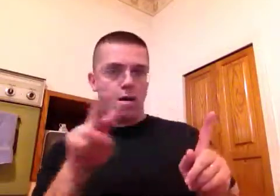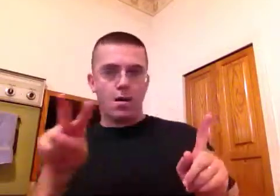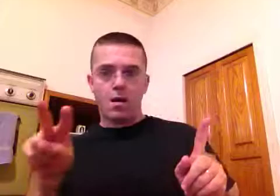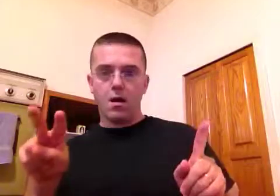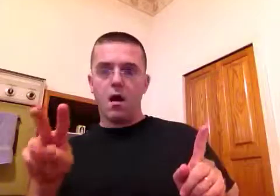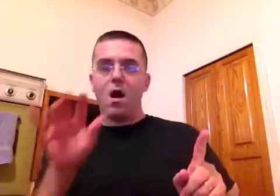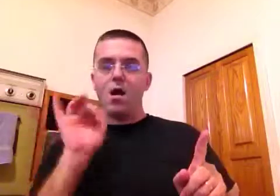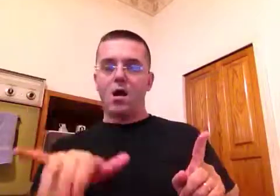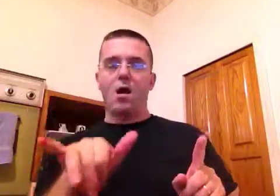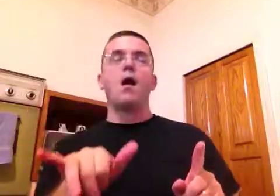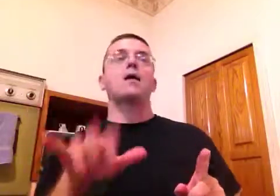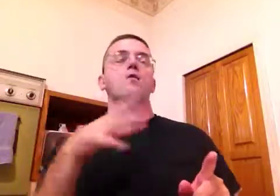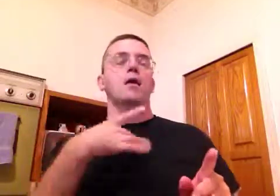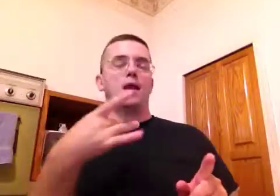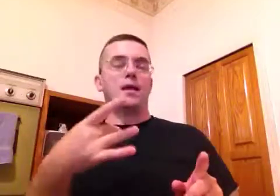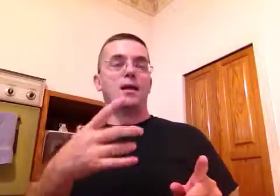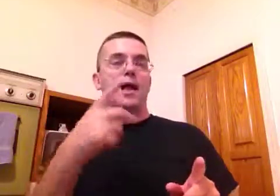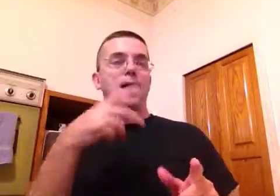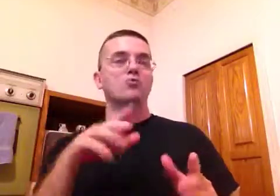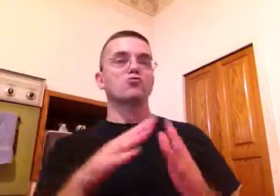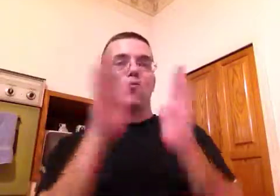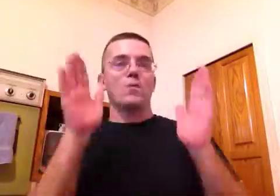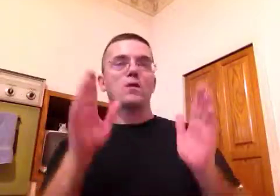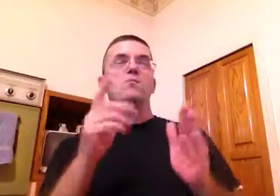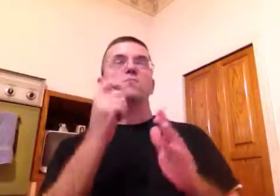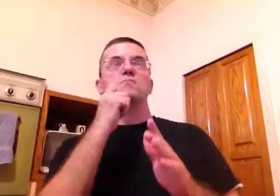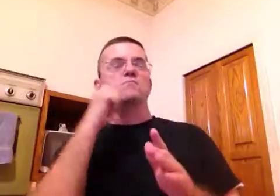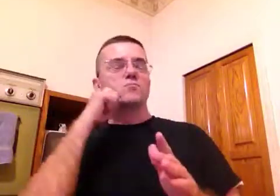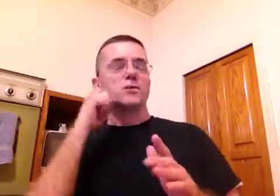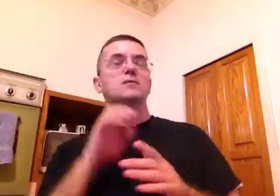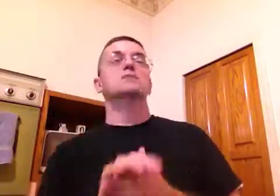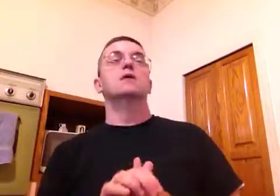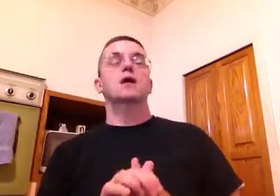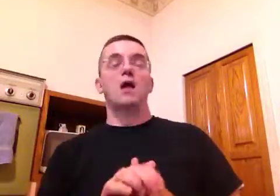the prospectus on the other day that has averaged